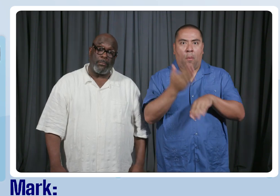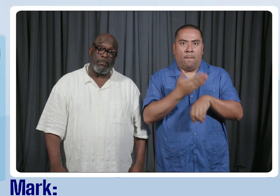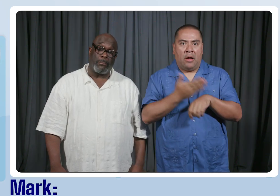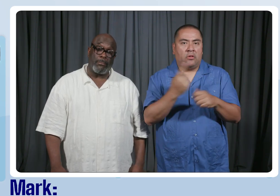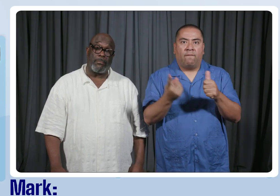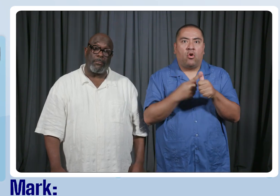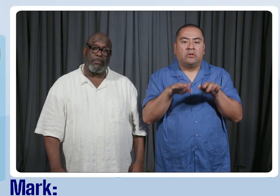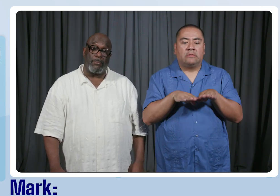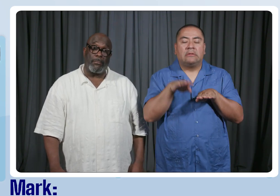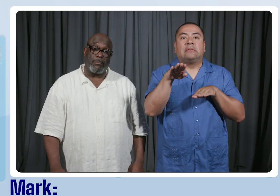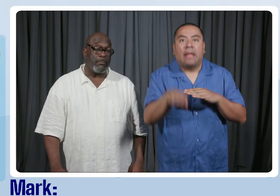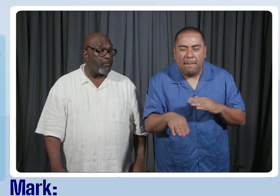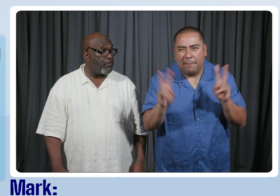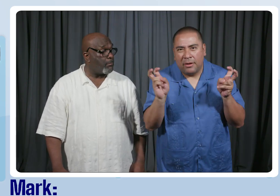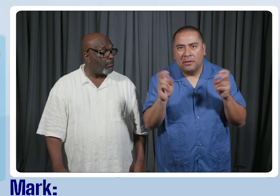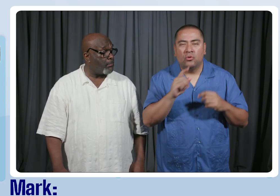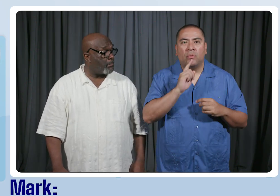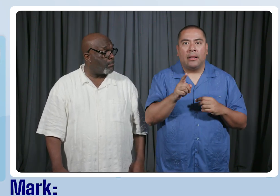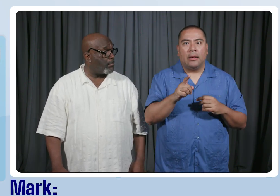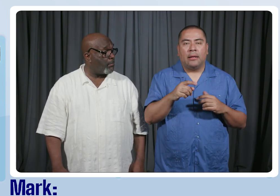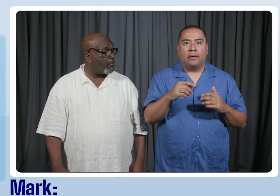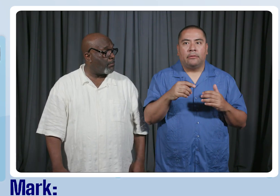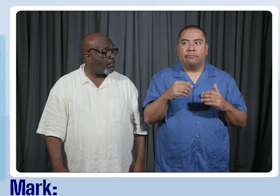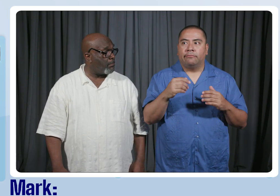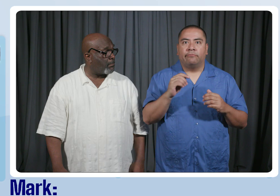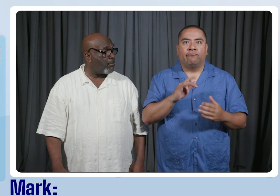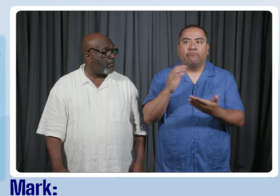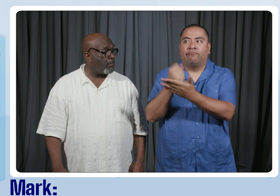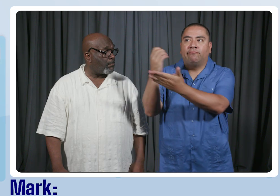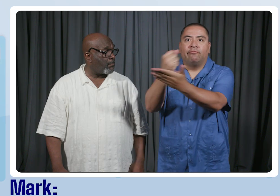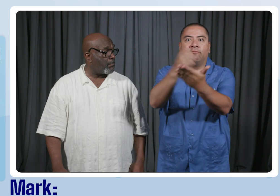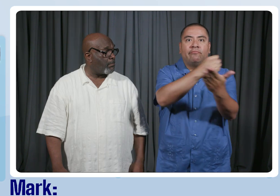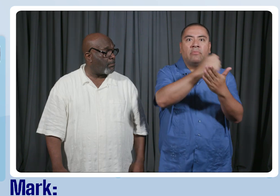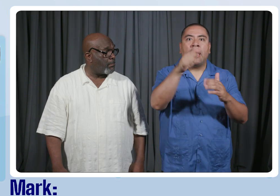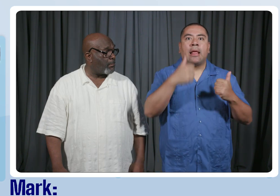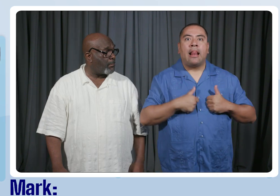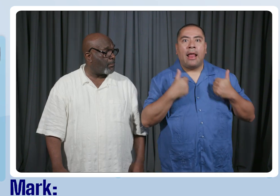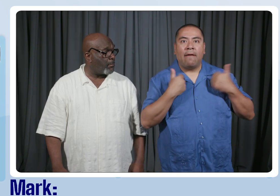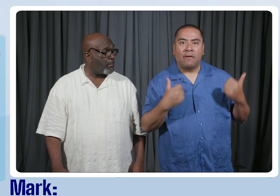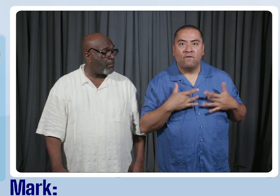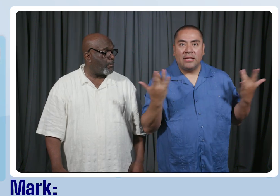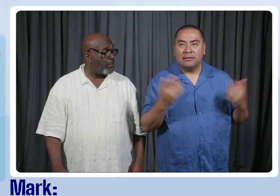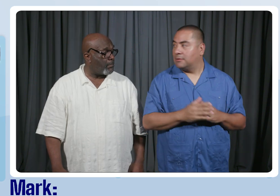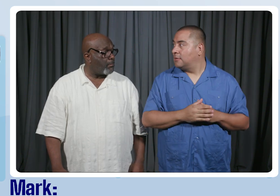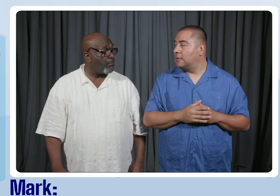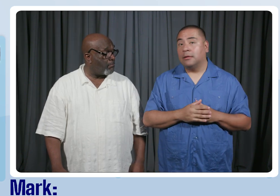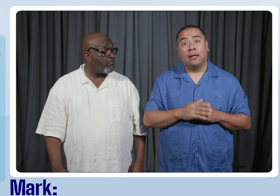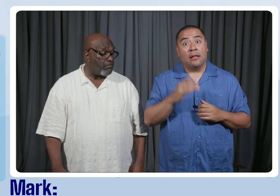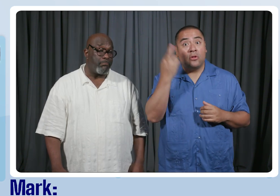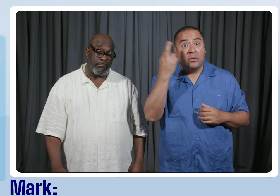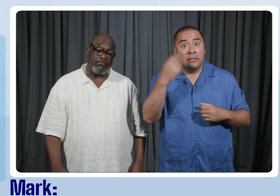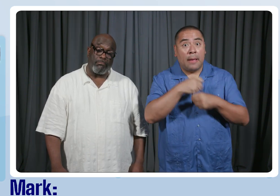have to take to really get to any of those life events. And that's what makes,